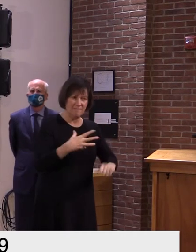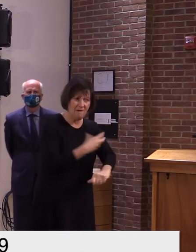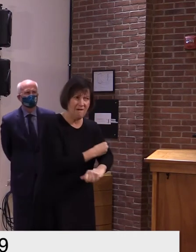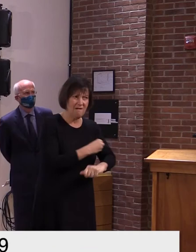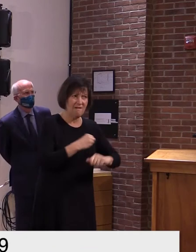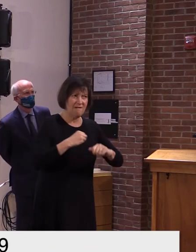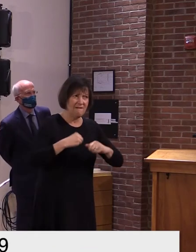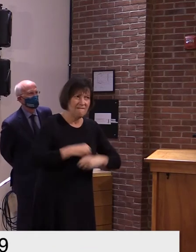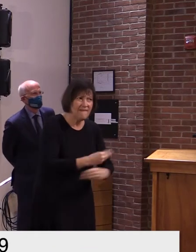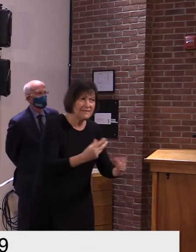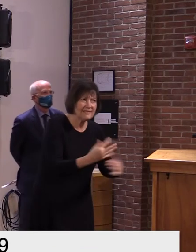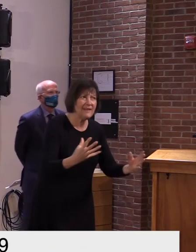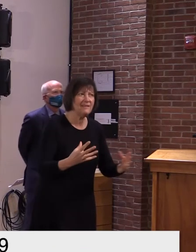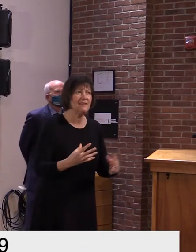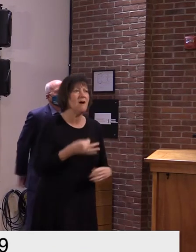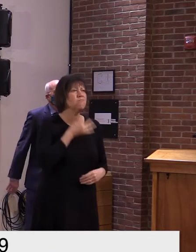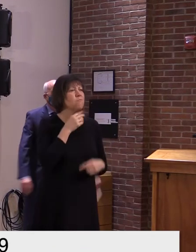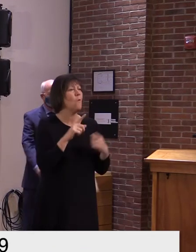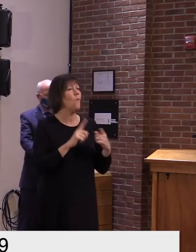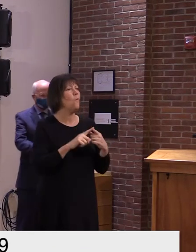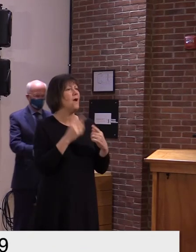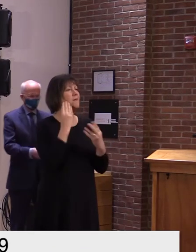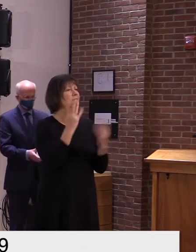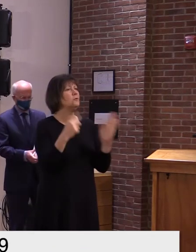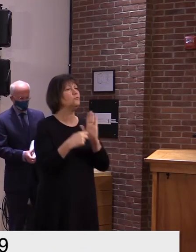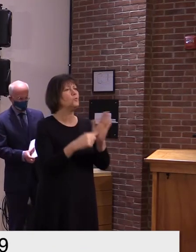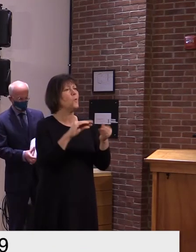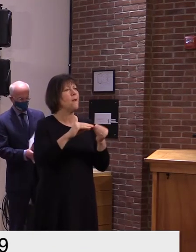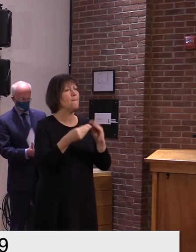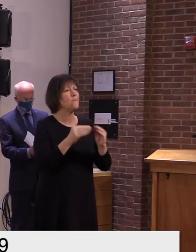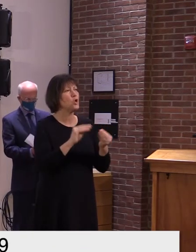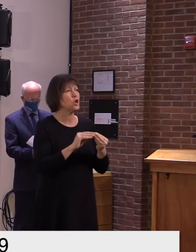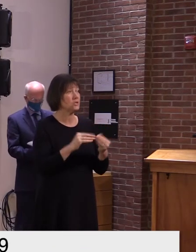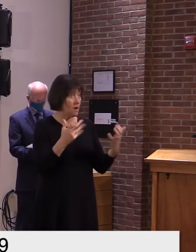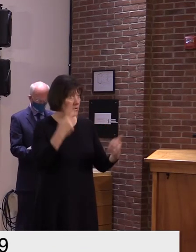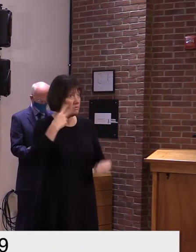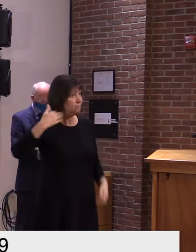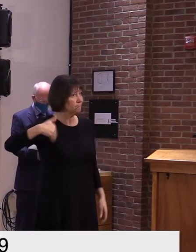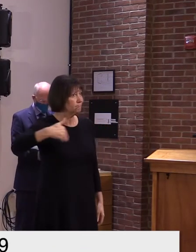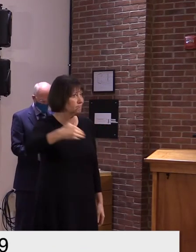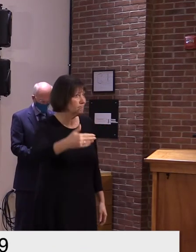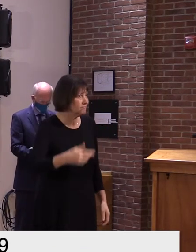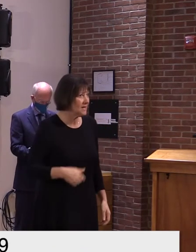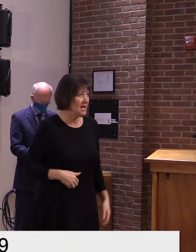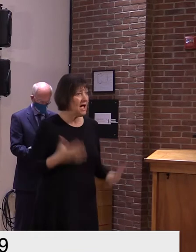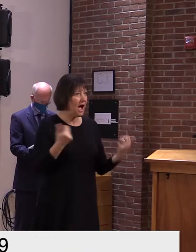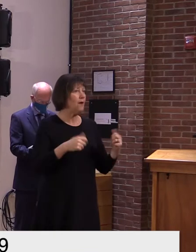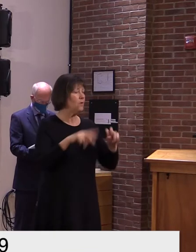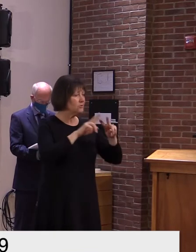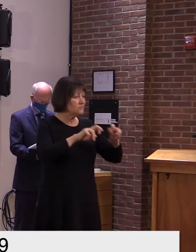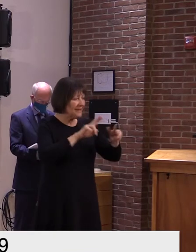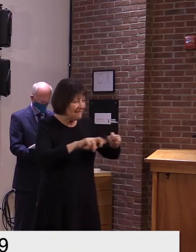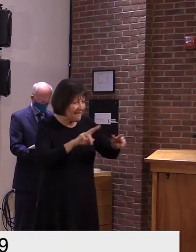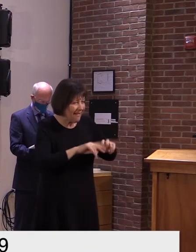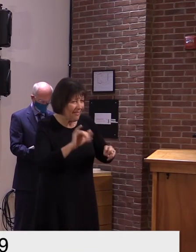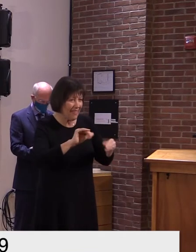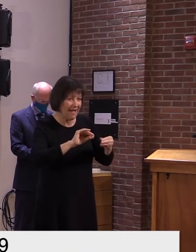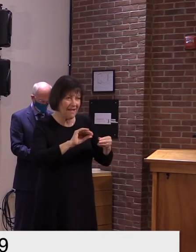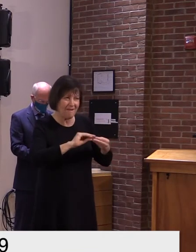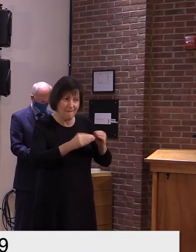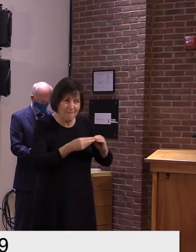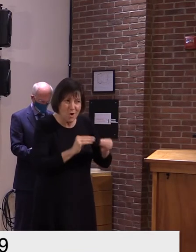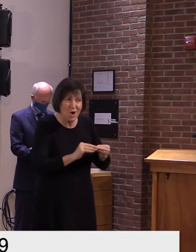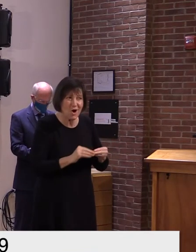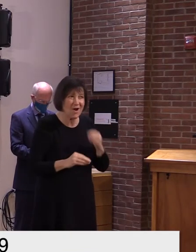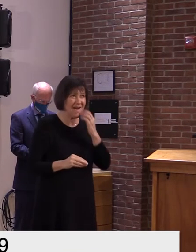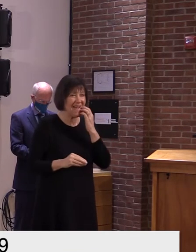published? So we can see it on a regular basis. I can do analysis on it, and we don't